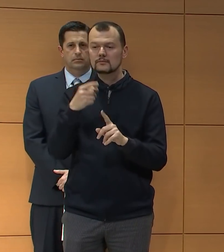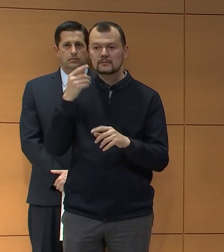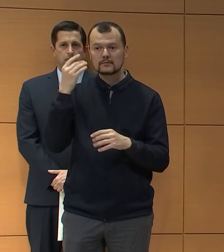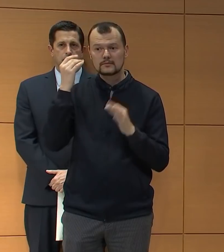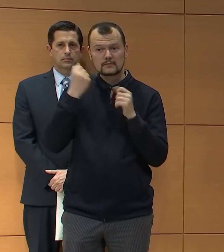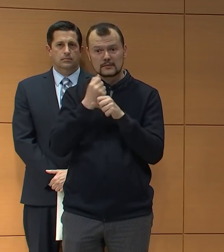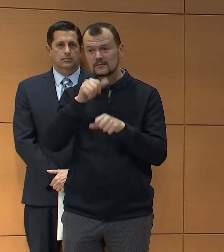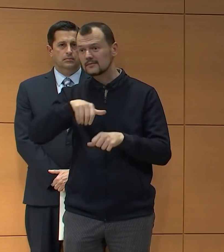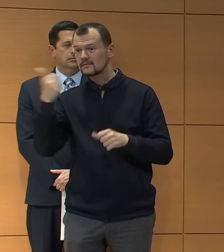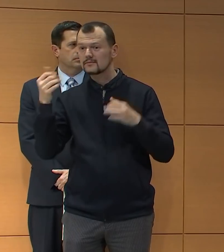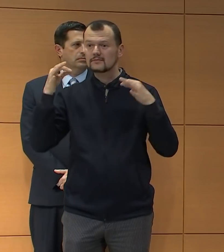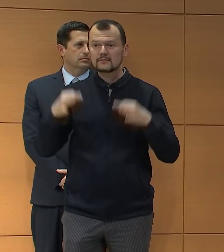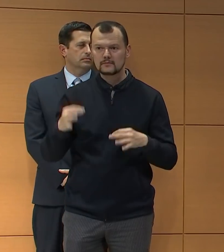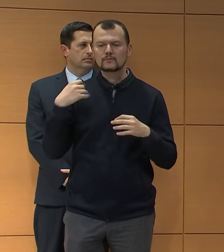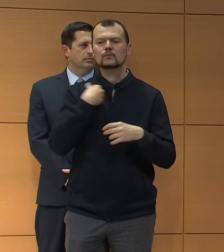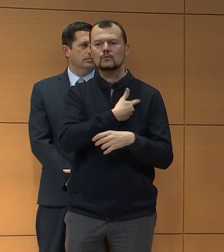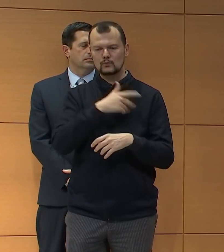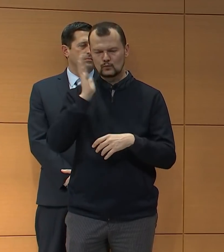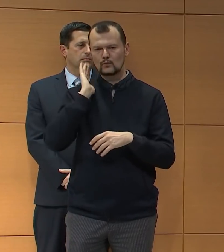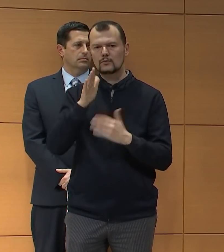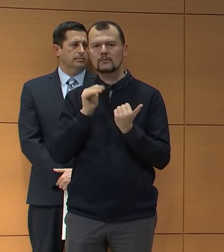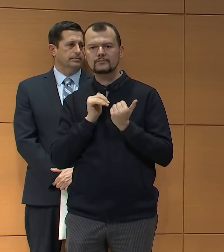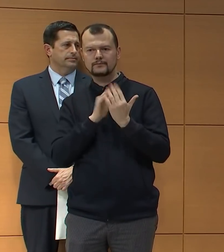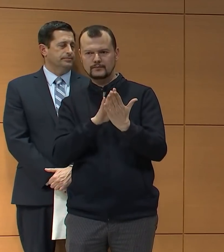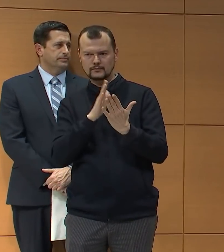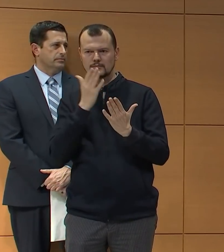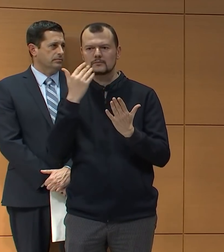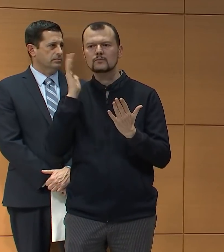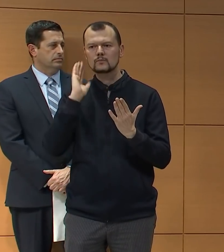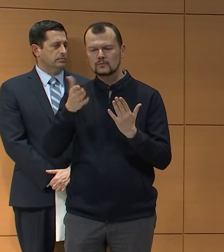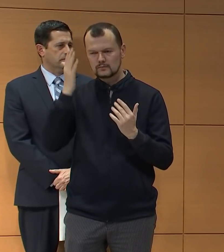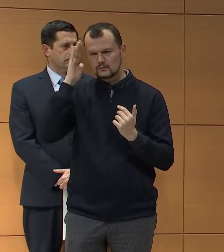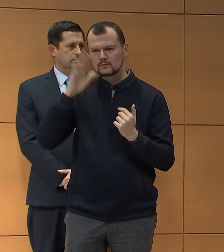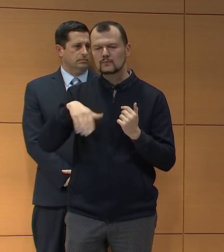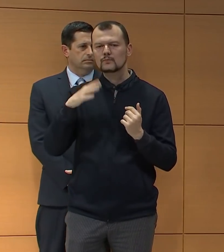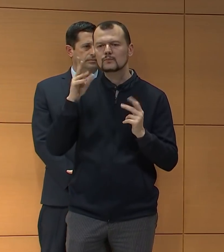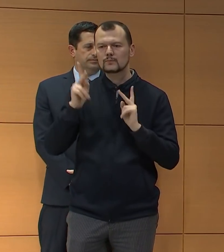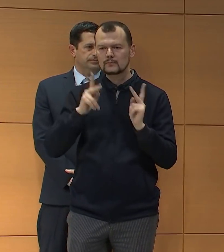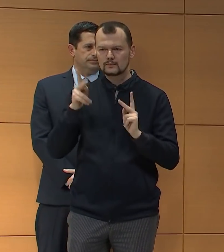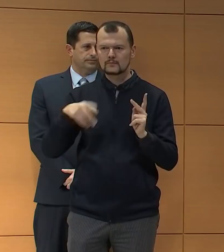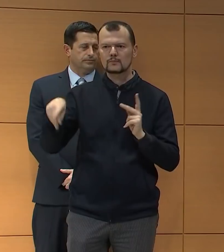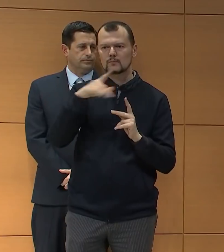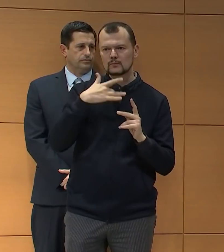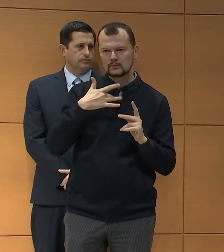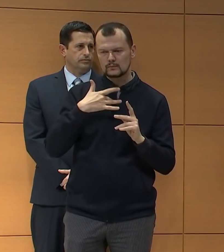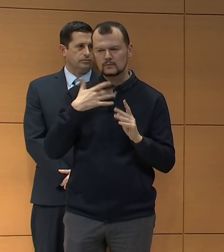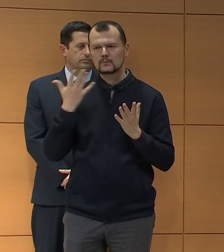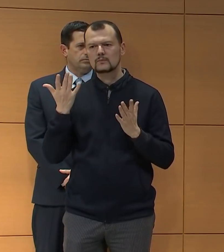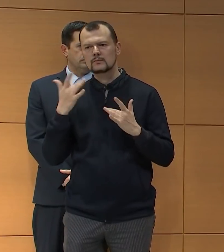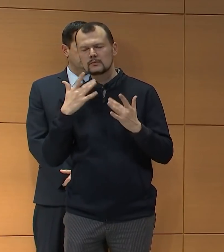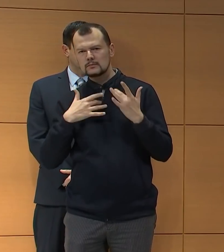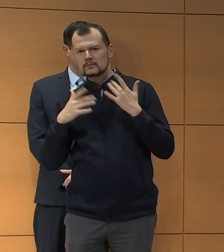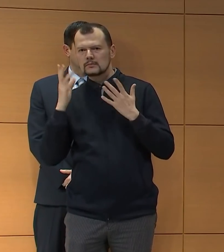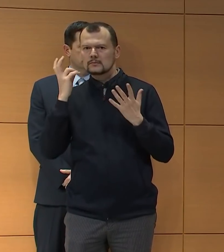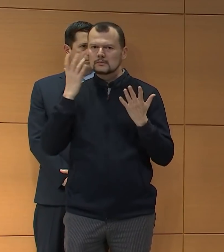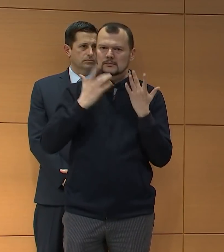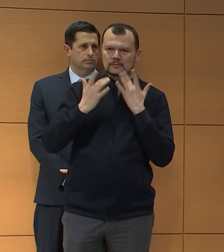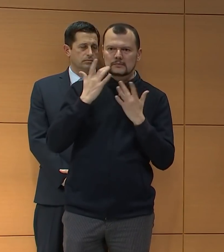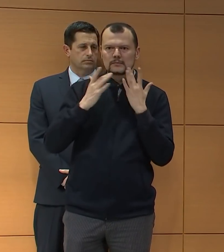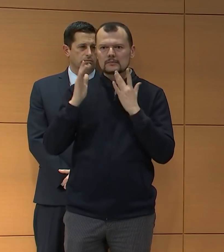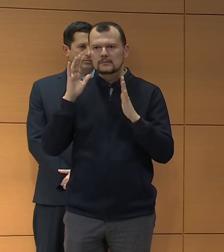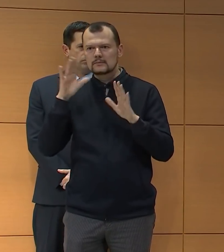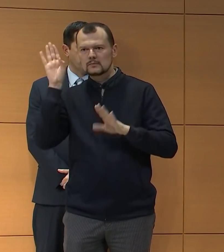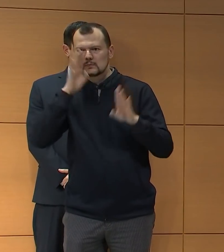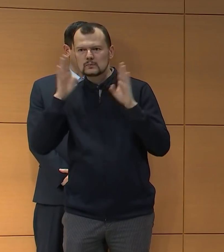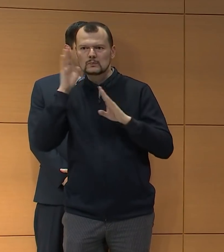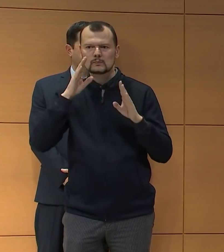challenges, particularly for people in our county who are most vulnerable. And so any decision we make is with that